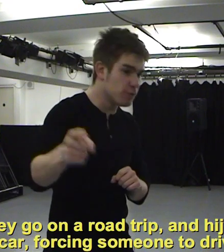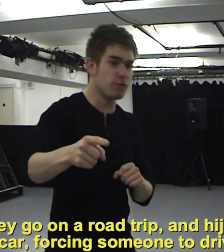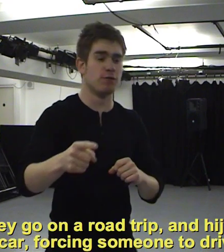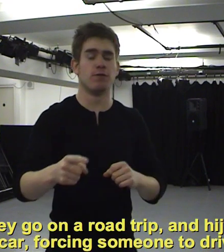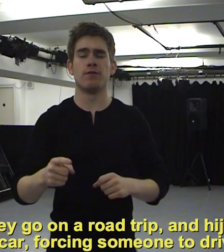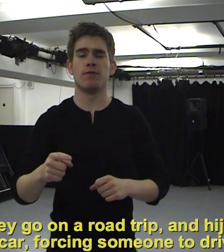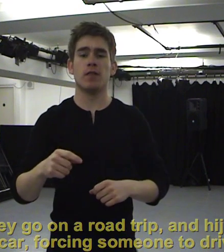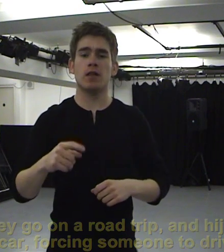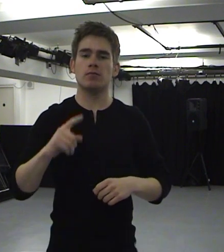drive